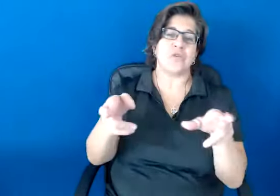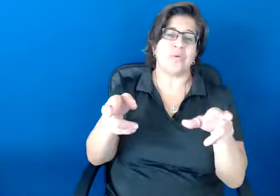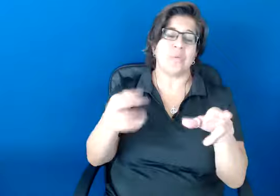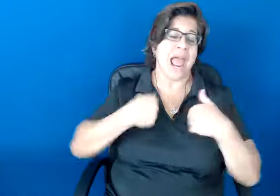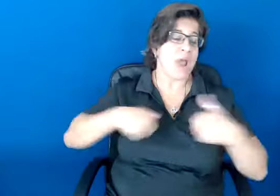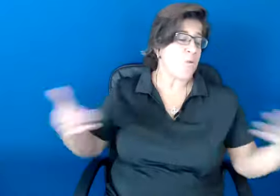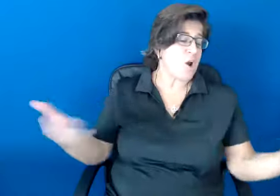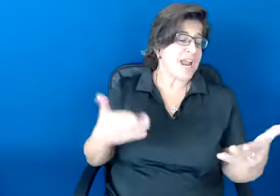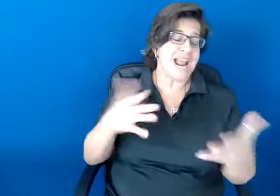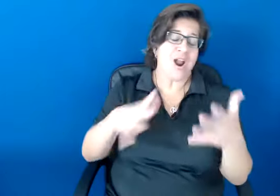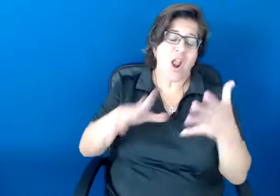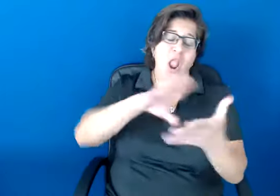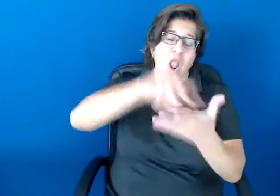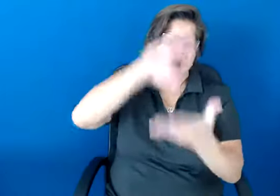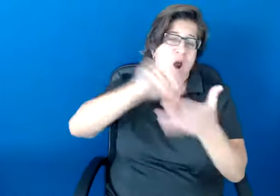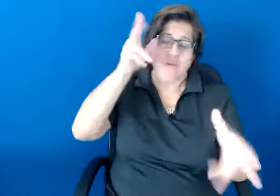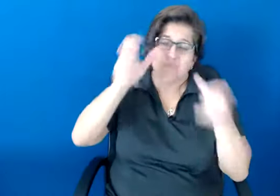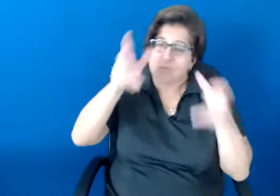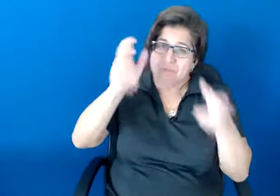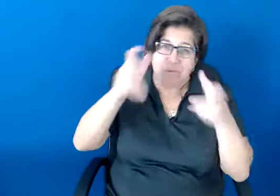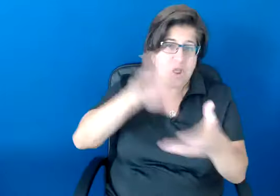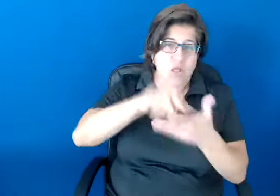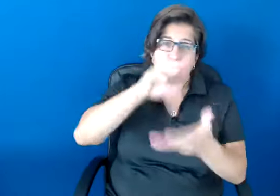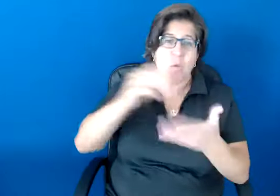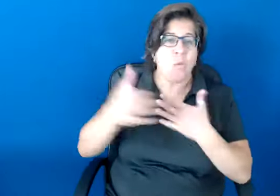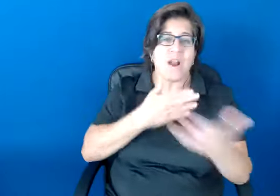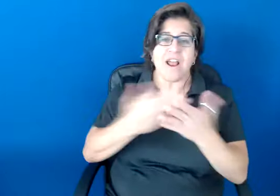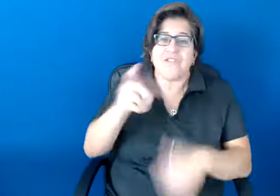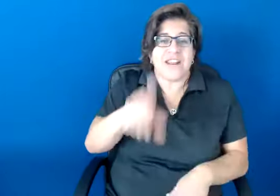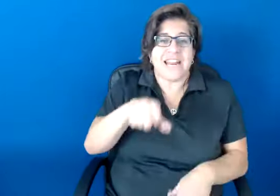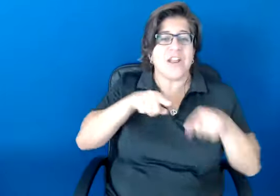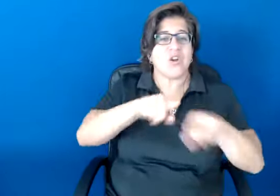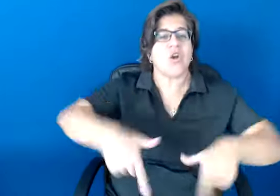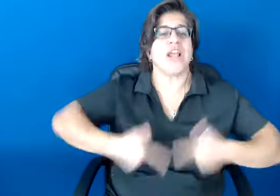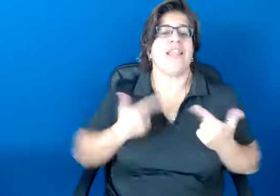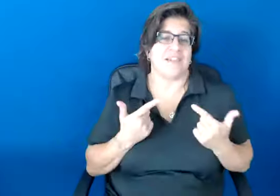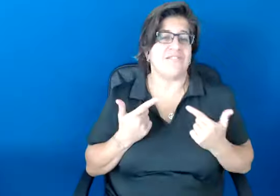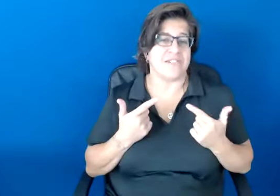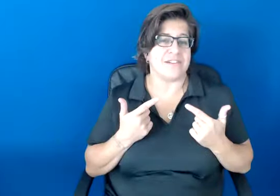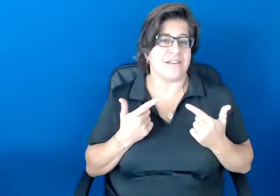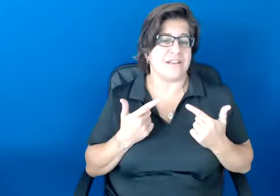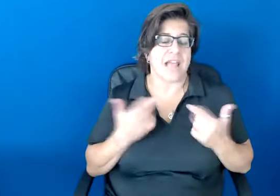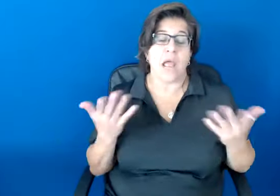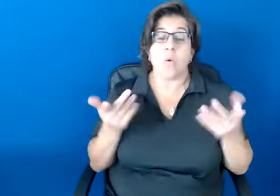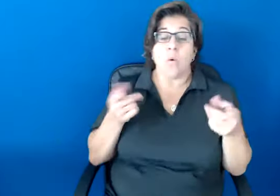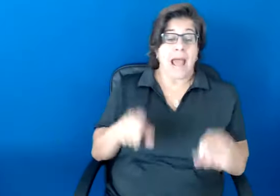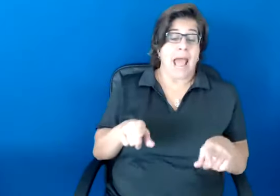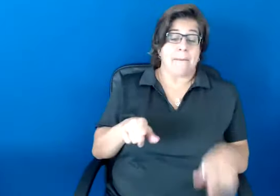to learn whatever it is we need to learn in this lifetime. And what happened is